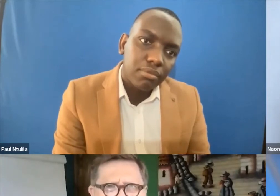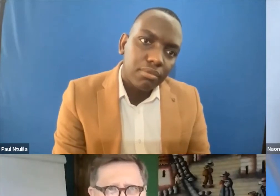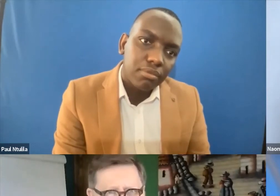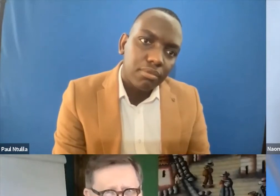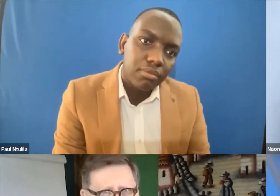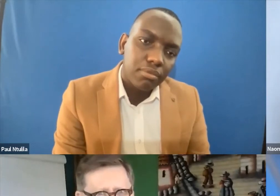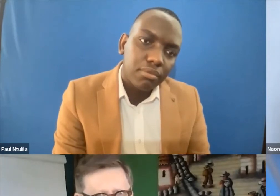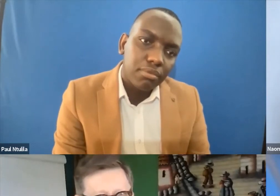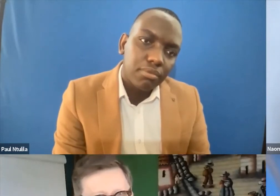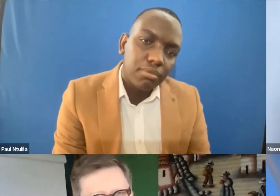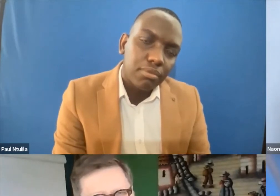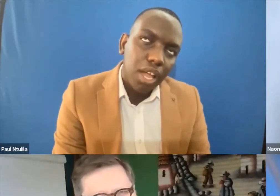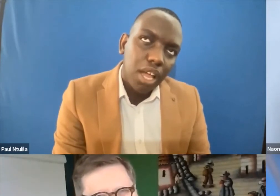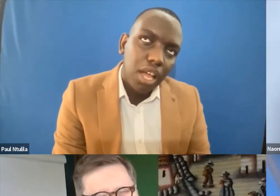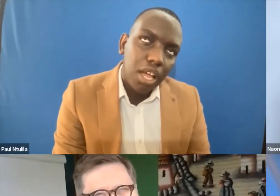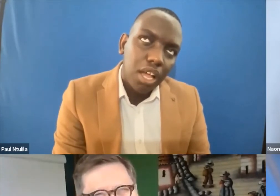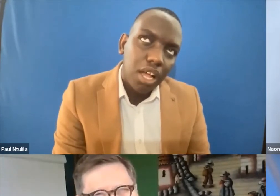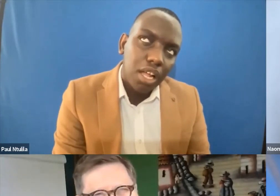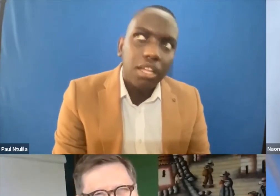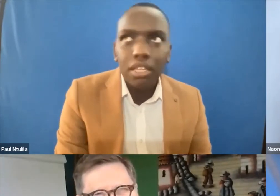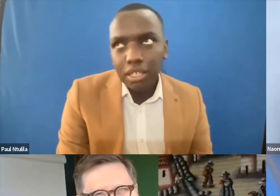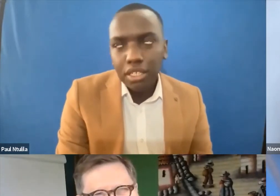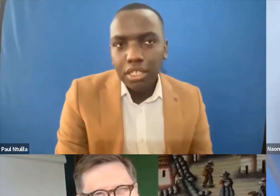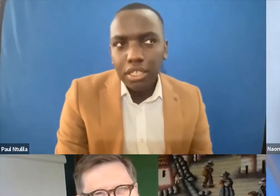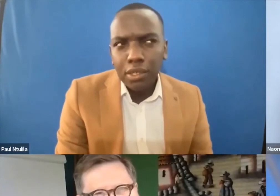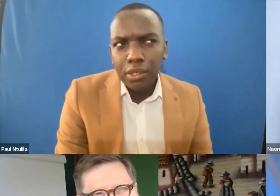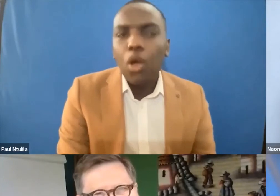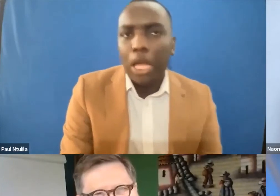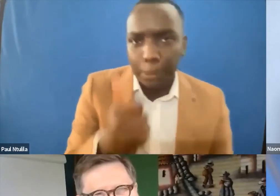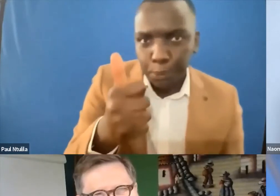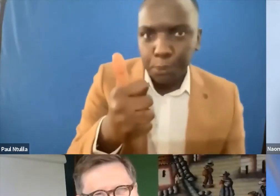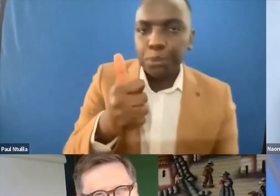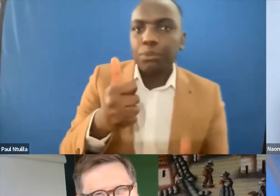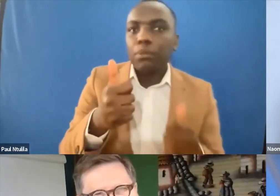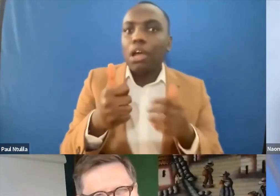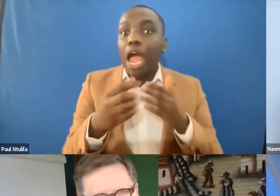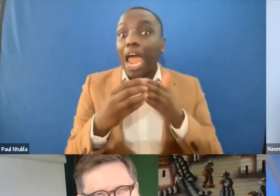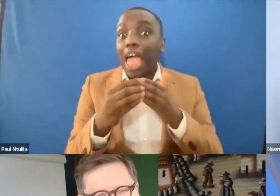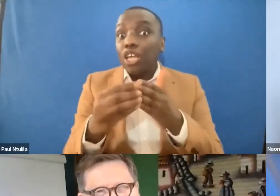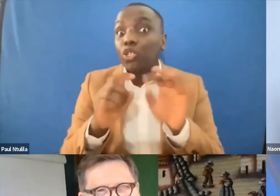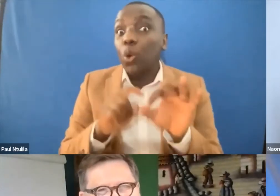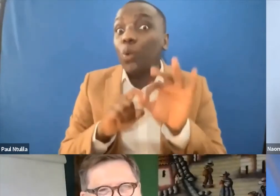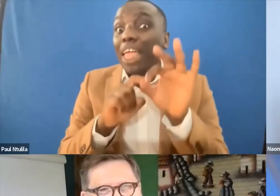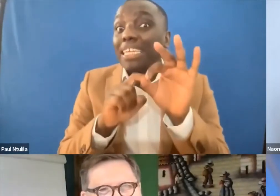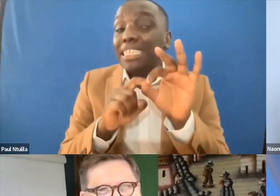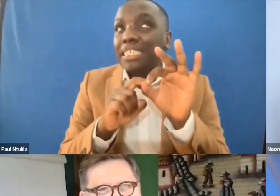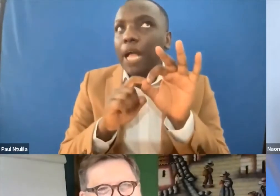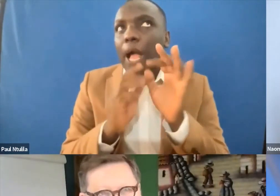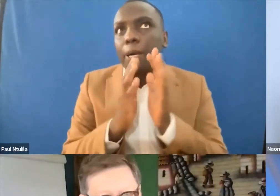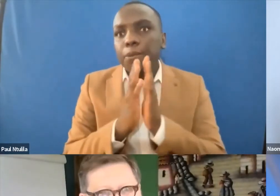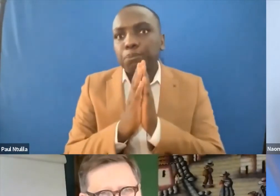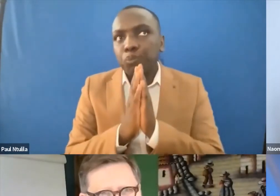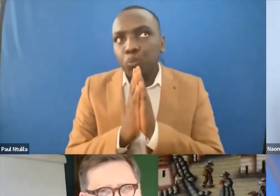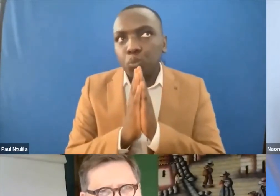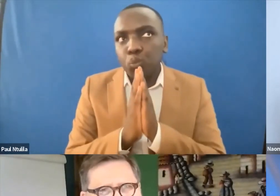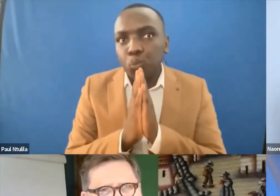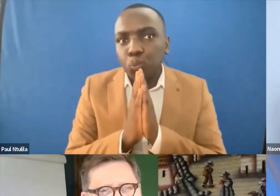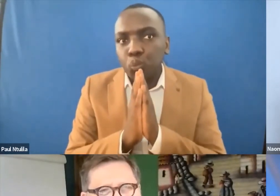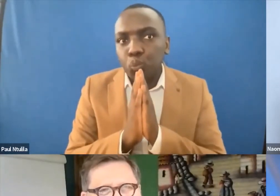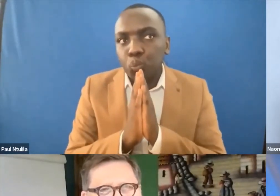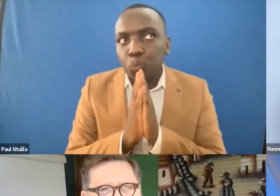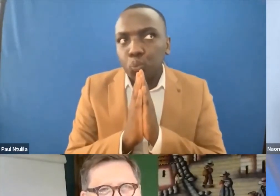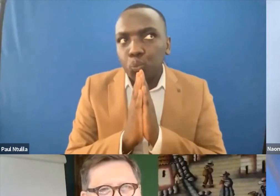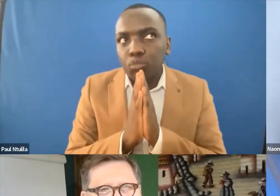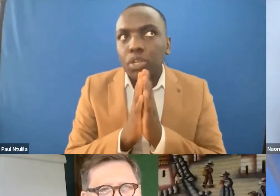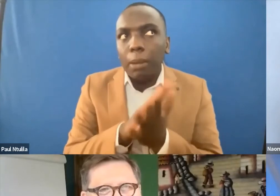what are they that are quite specific in terms of the need of the qualities that leadership has? Okay,